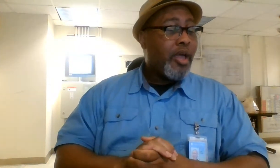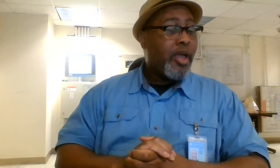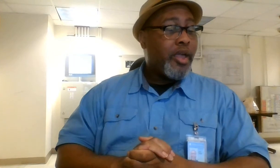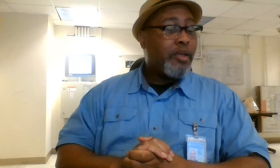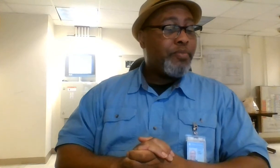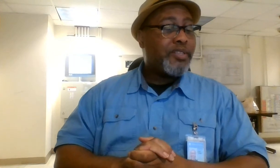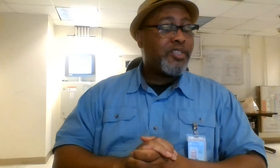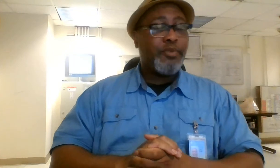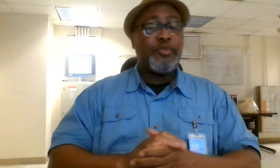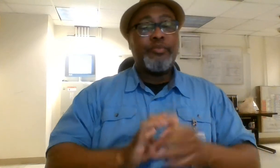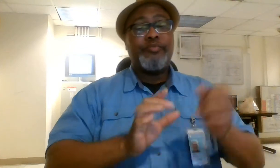Episcopal.